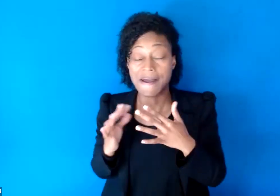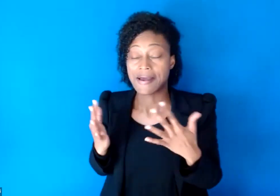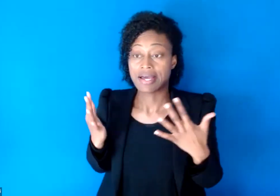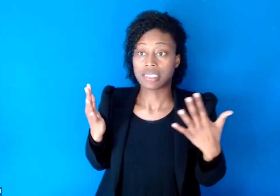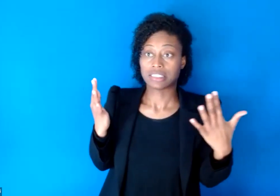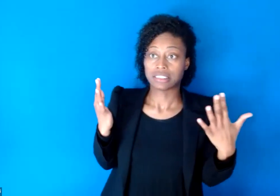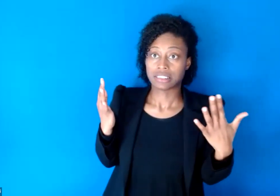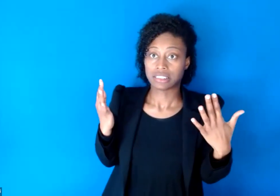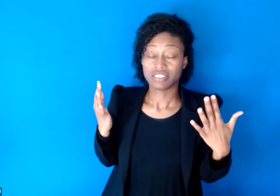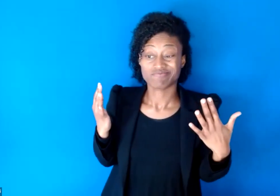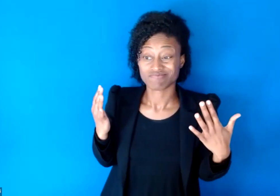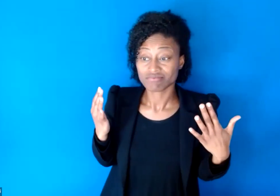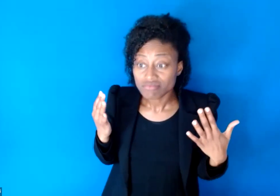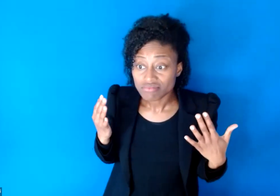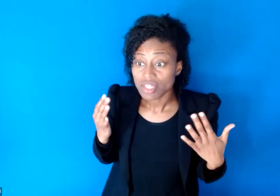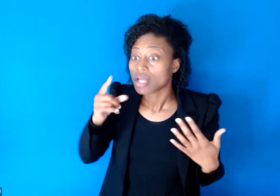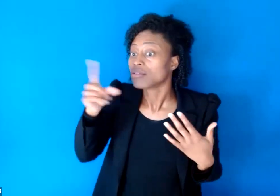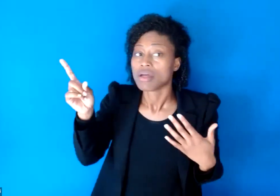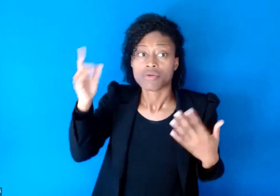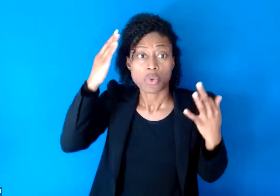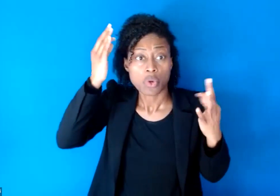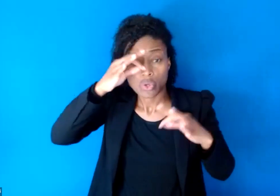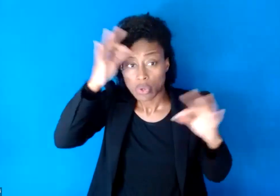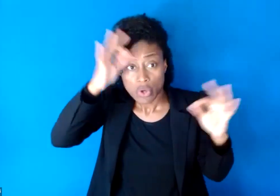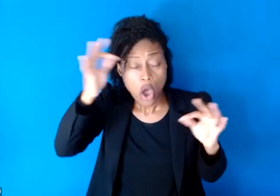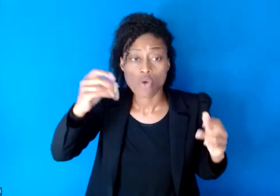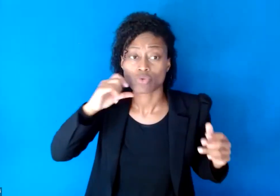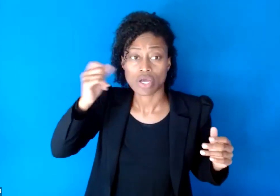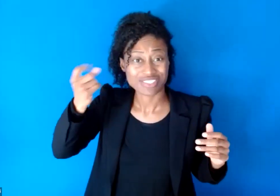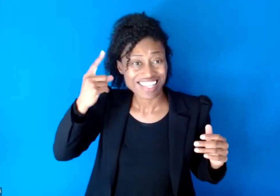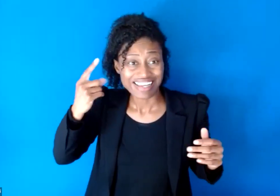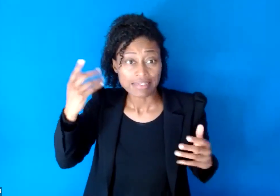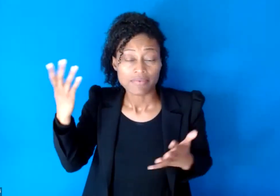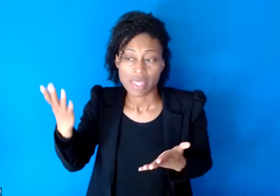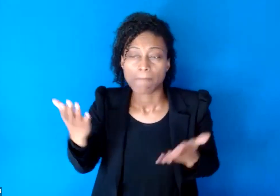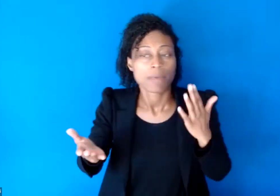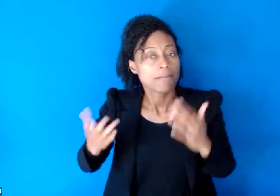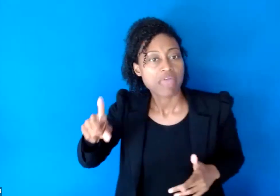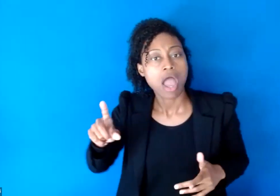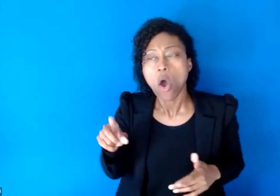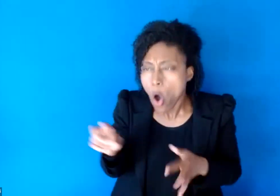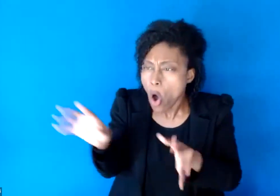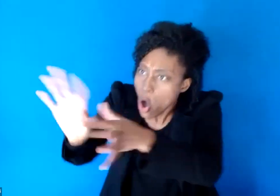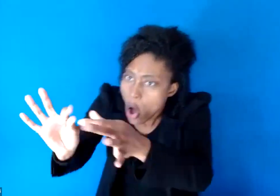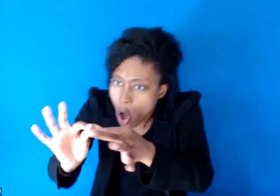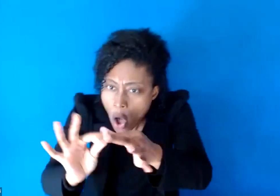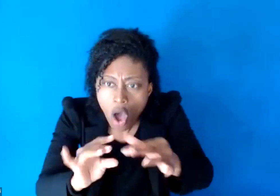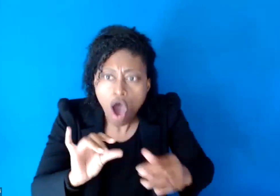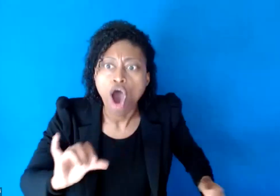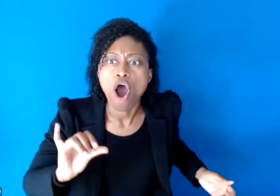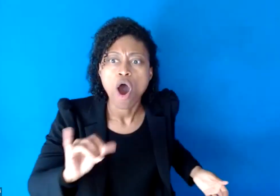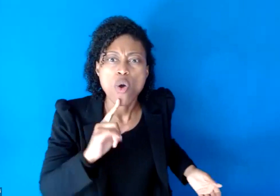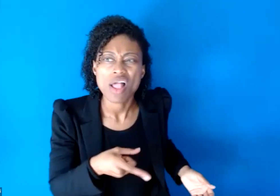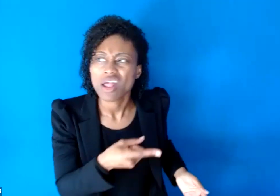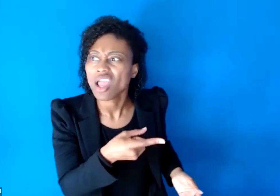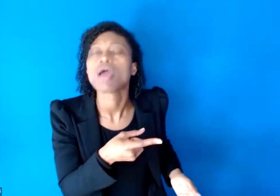or who does not care to understand, and is just ignorant to that they may think that this is the way it's supposed to go.